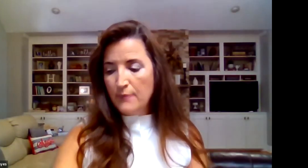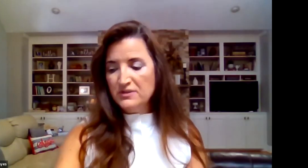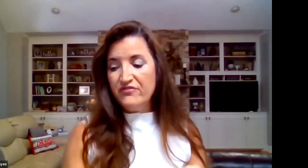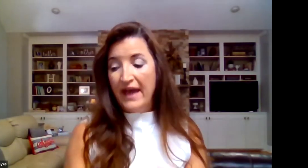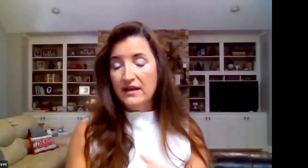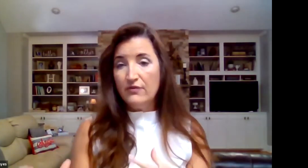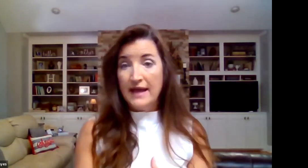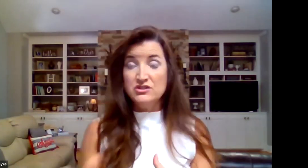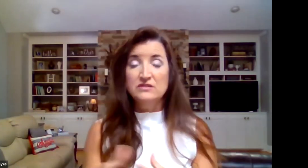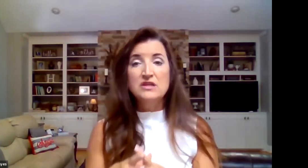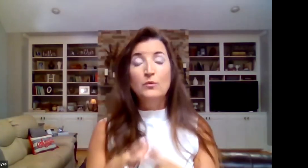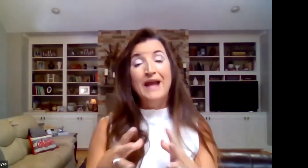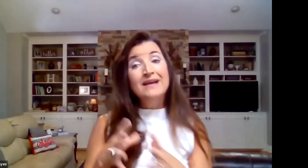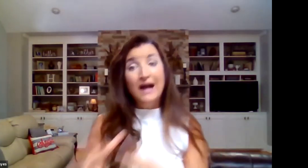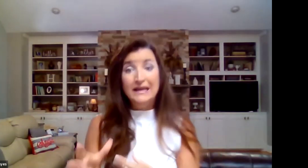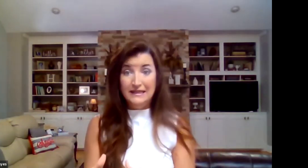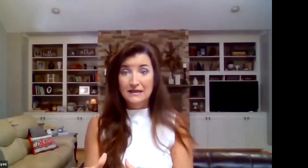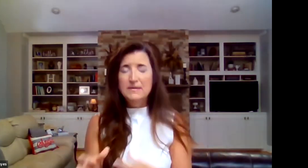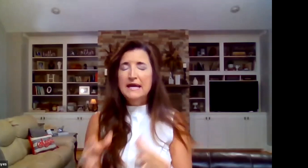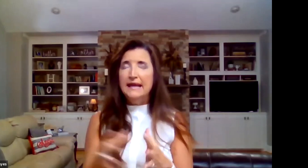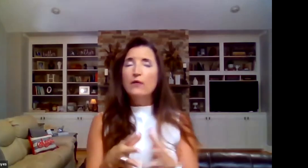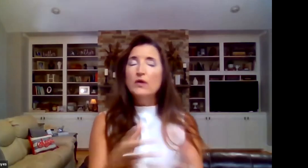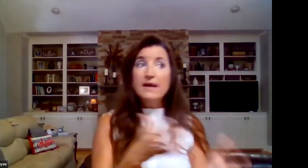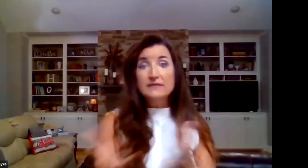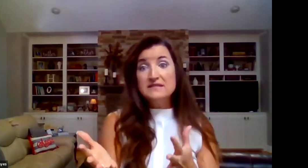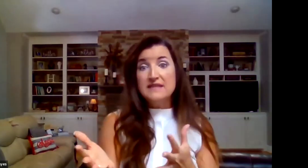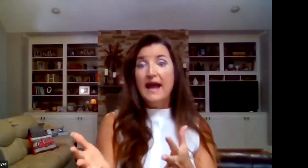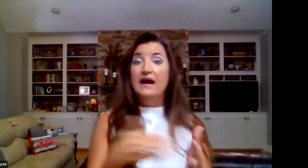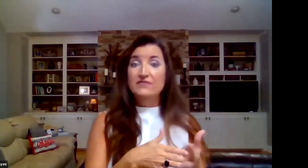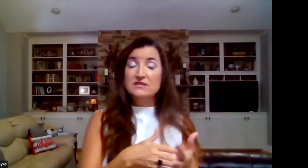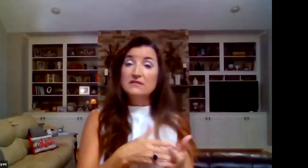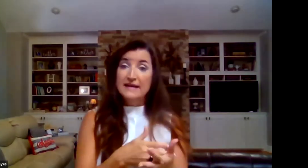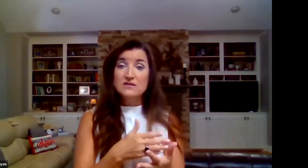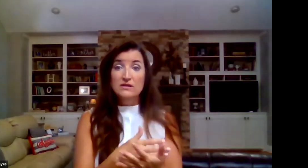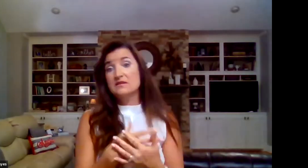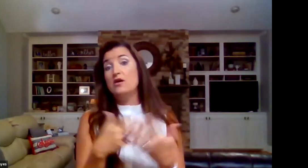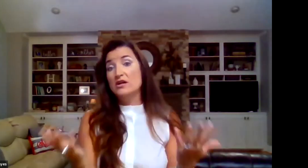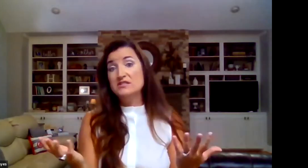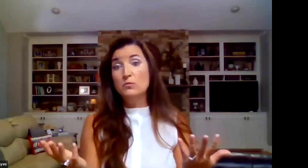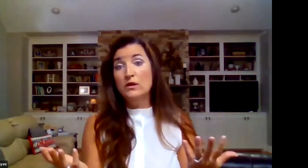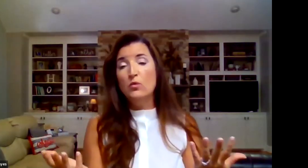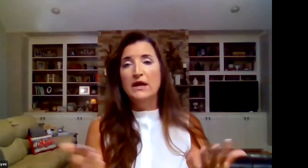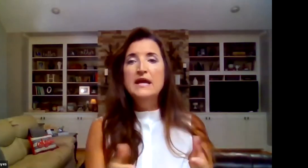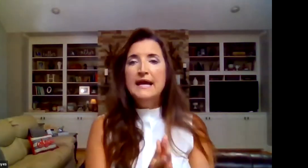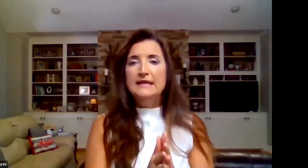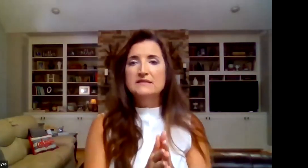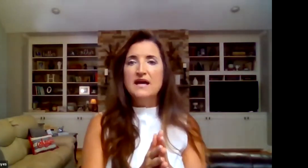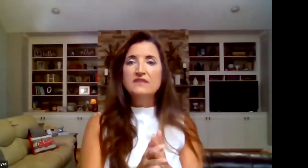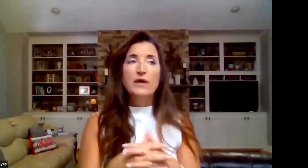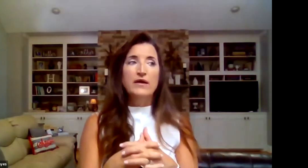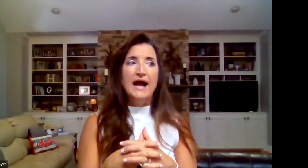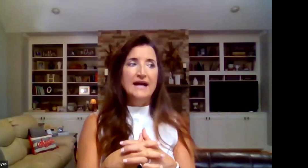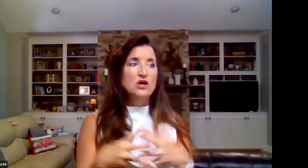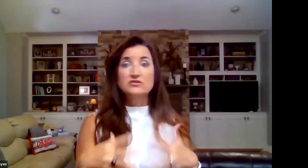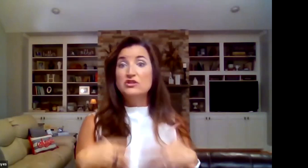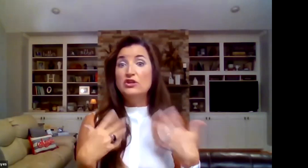to accomplish that interaction? So when I got him, and one of my classes I have is a class, it's called Autism 101. And it's kind